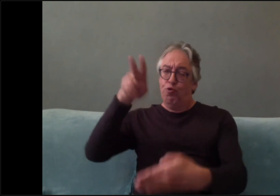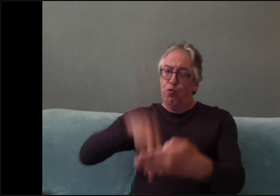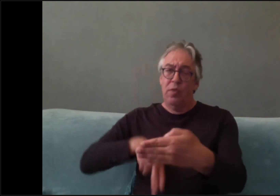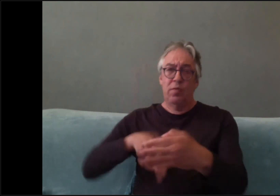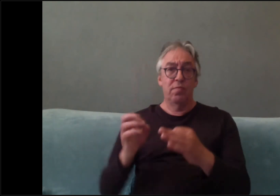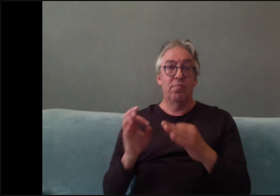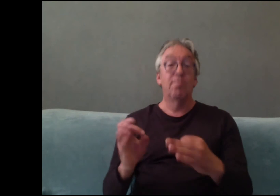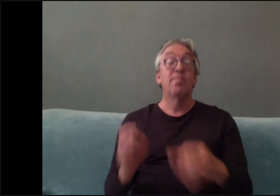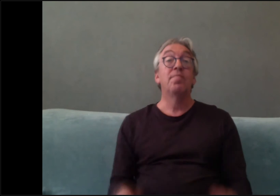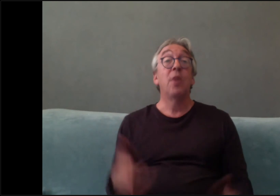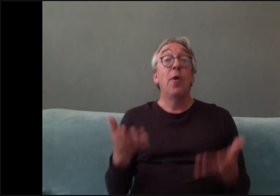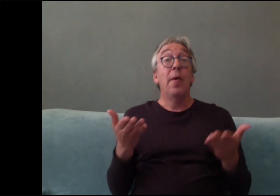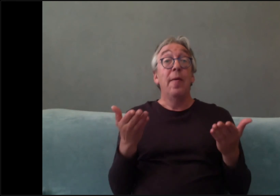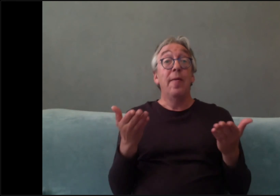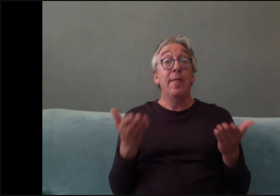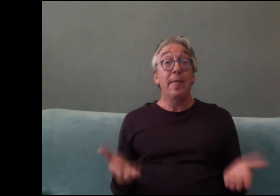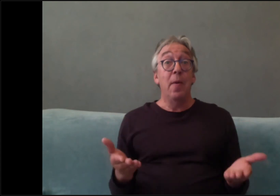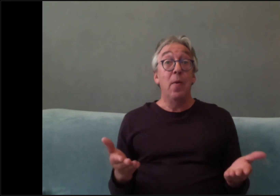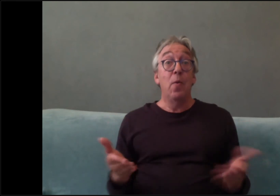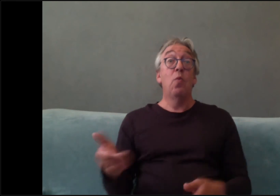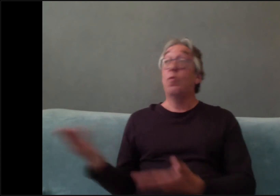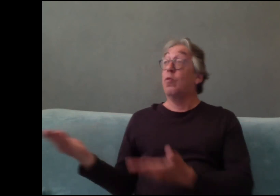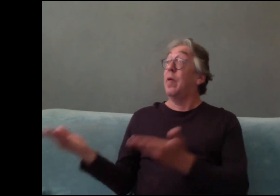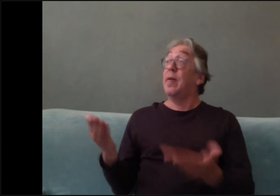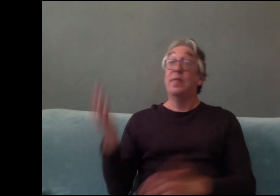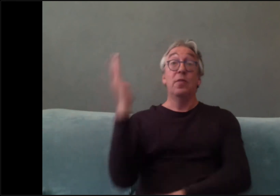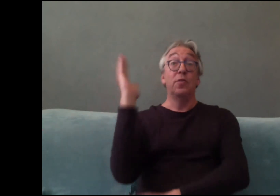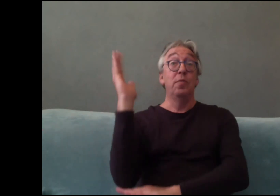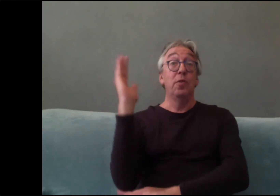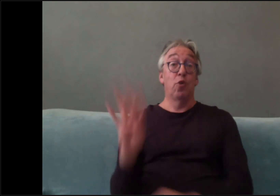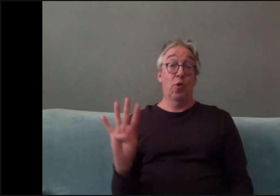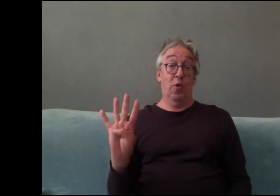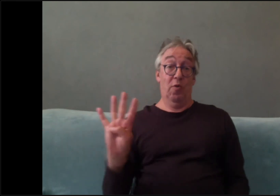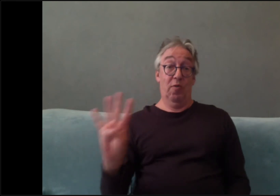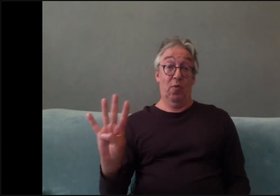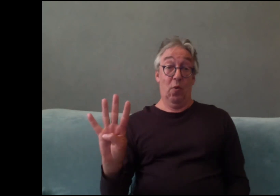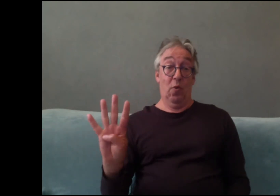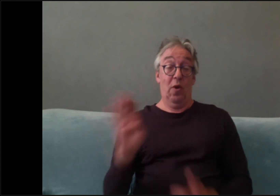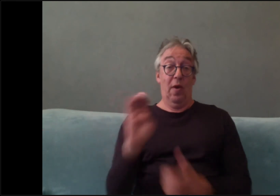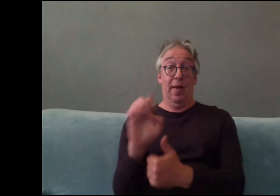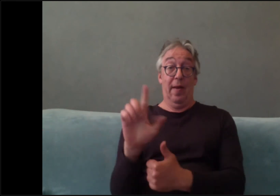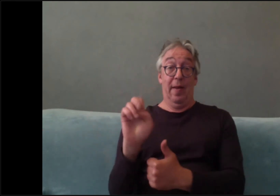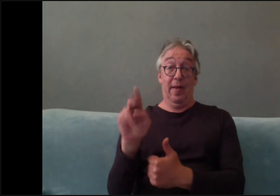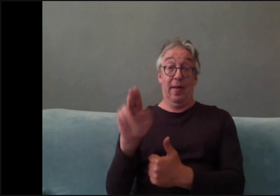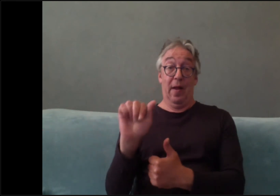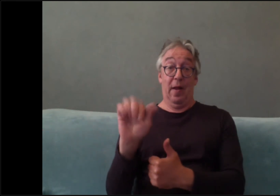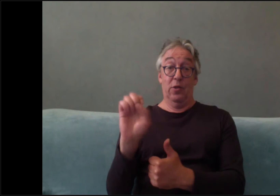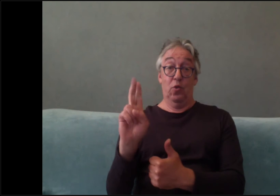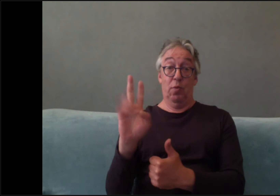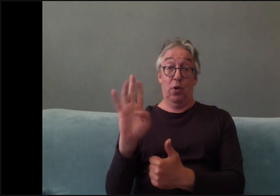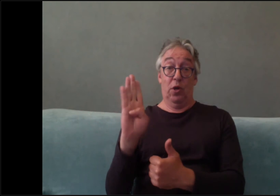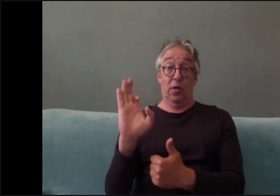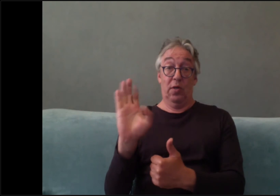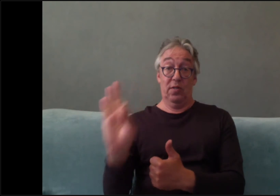speakers. So we're very fortunate to have with us Elena Schubert from the European Commission's Directorate-General